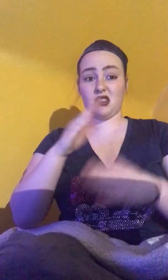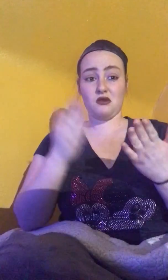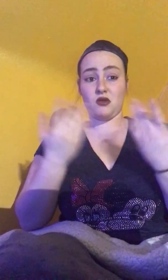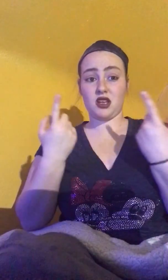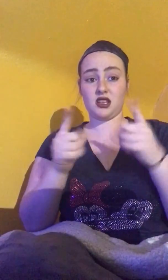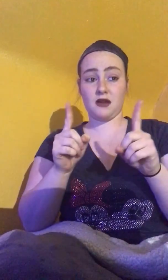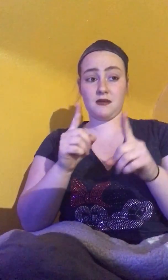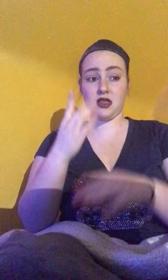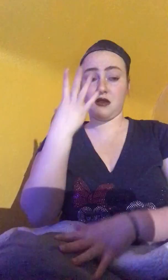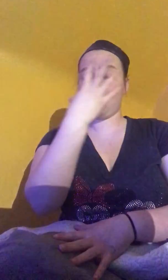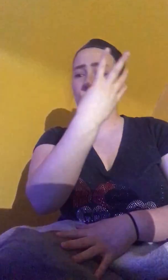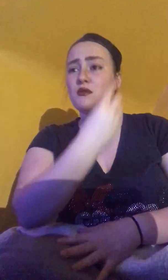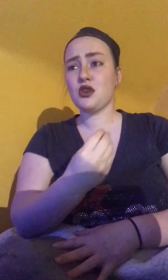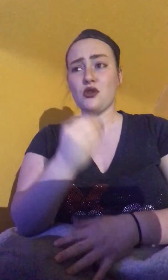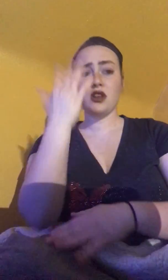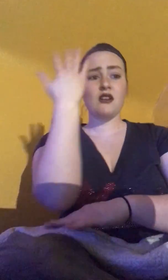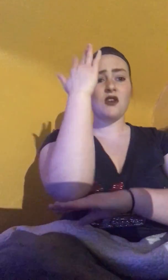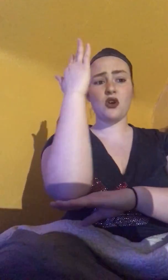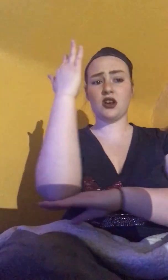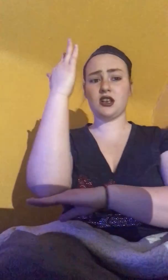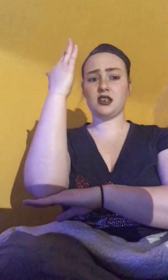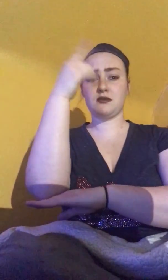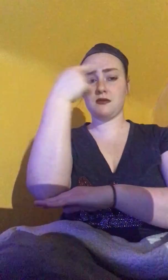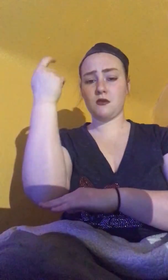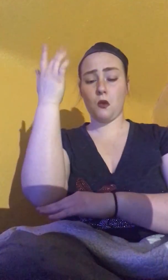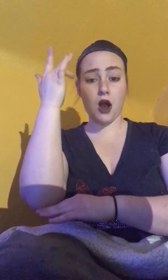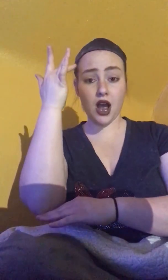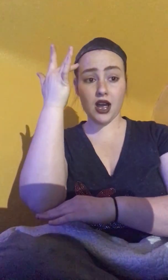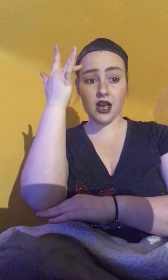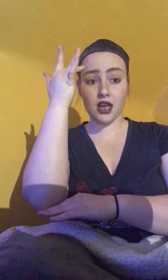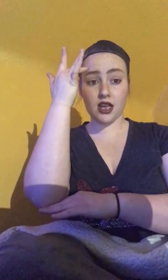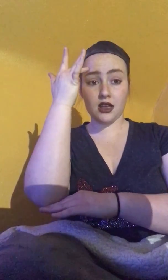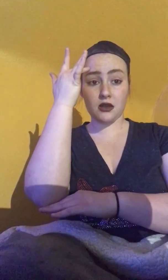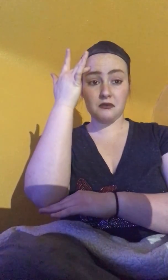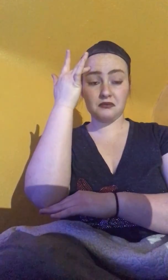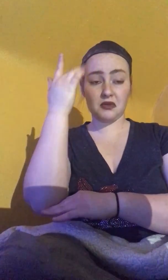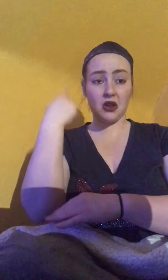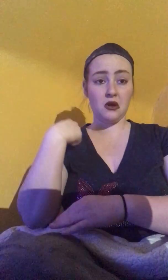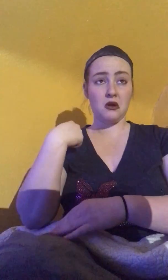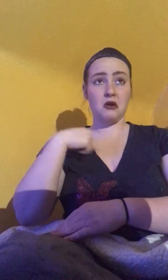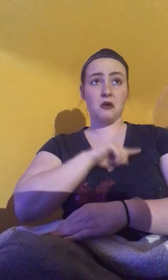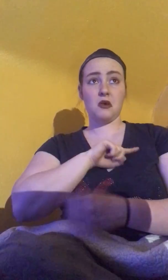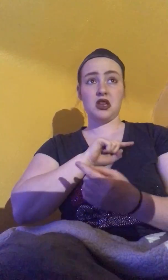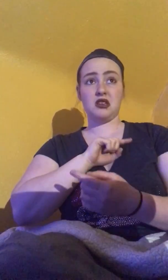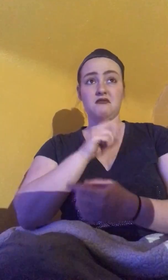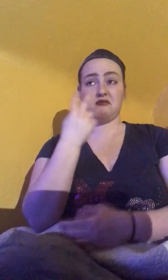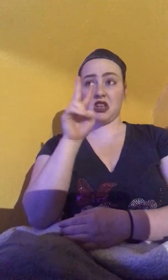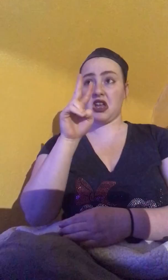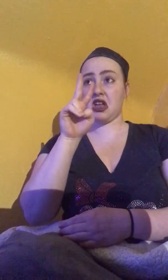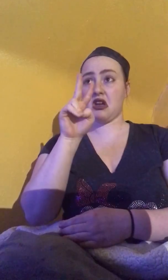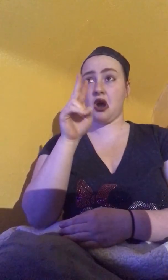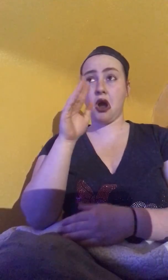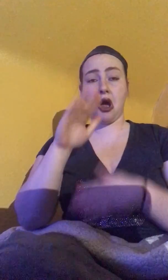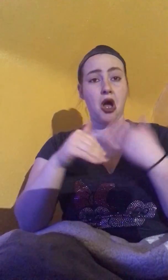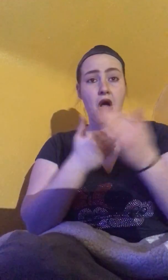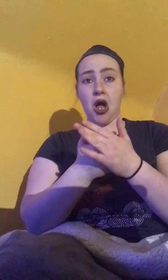forest because we were diverted by the ugliness of some of its trees." So yes, there are some sexual predators